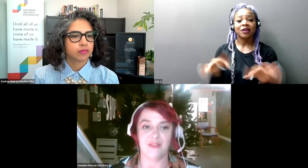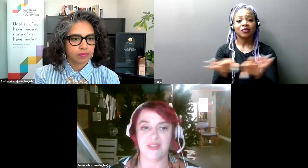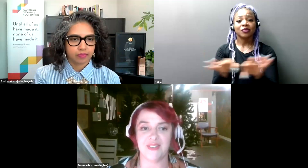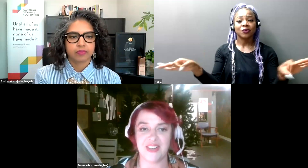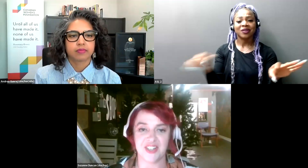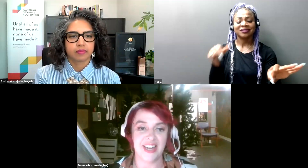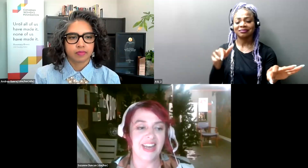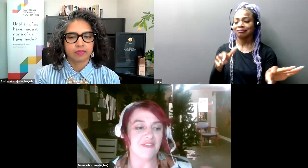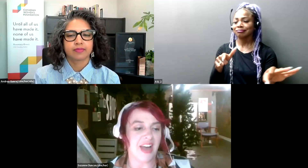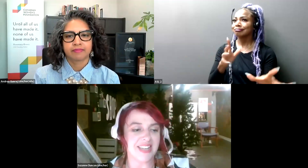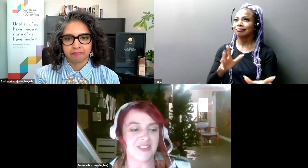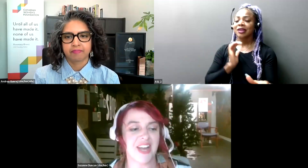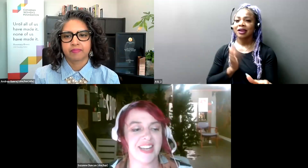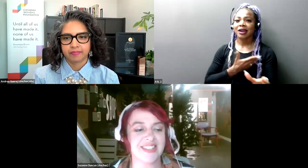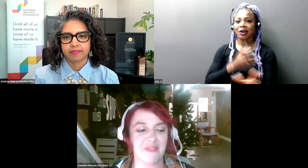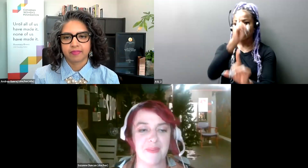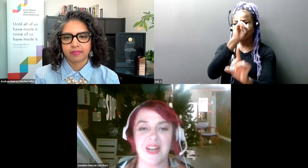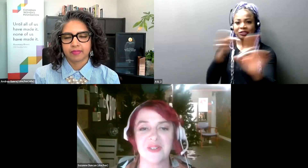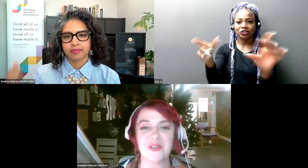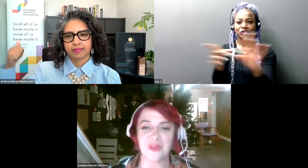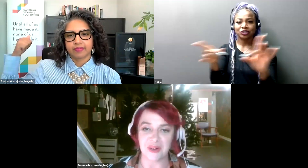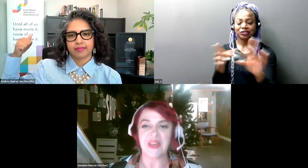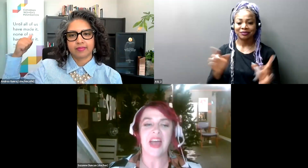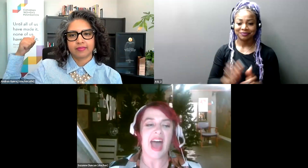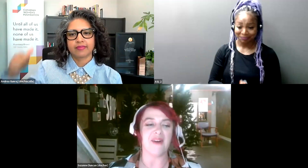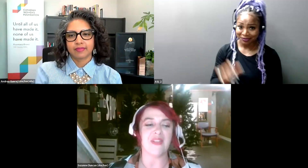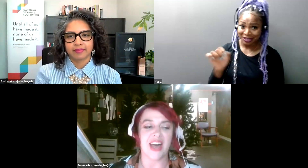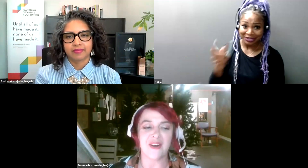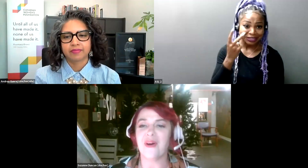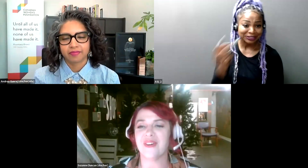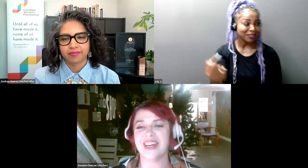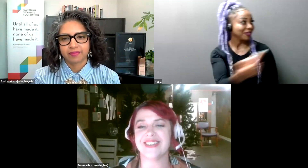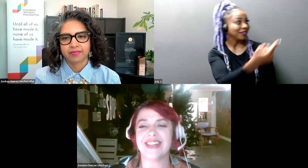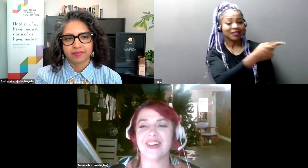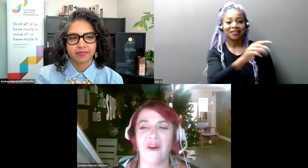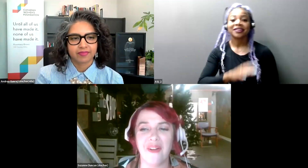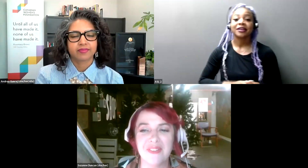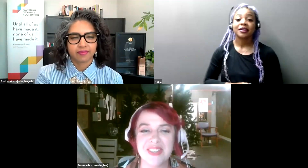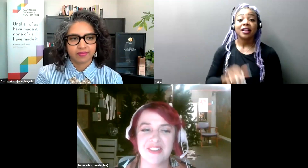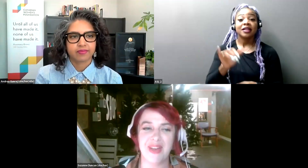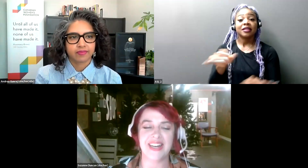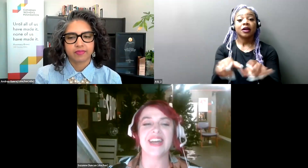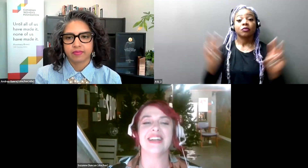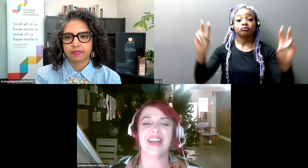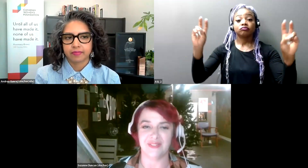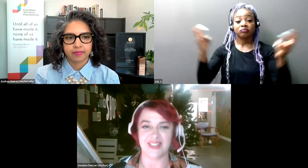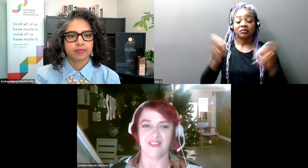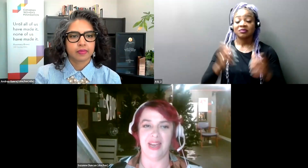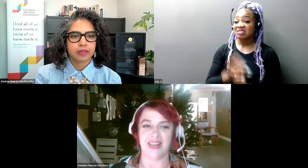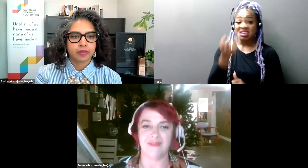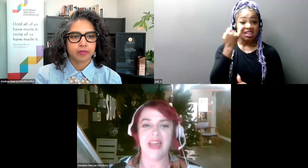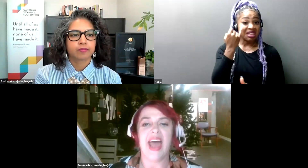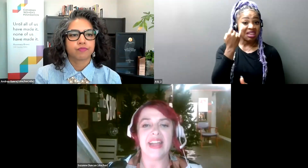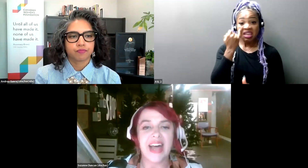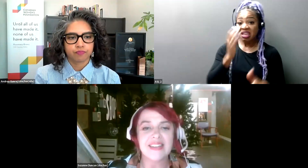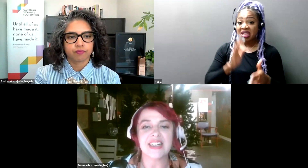the Canadian Women's Foundation. In fact, Andrea, I can see it right behind your shoulder. That quote is, "Until all of us have made it, none of us have